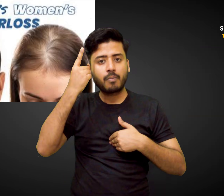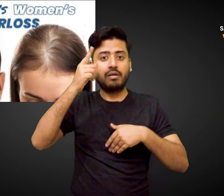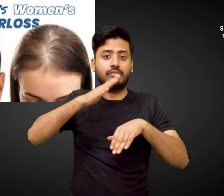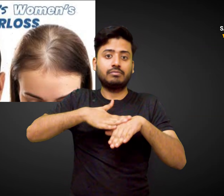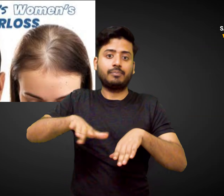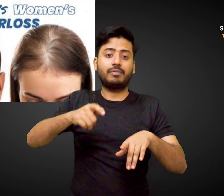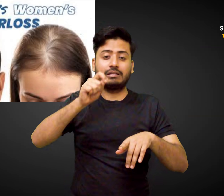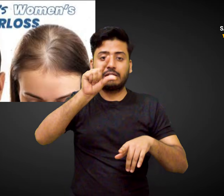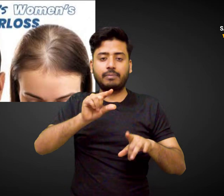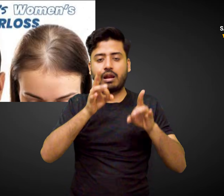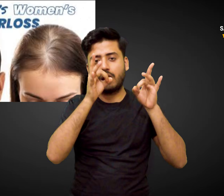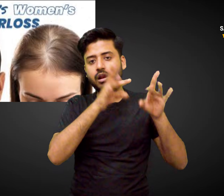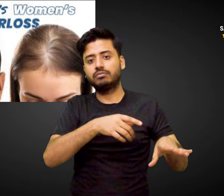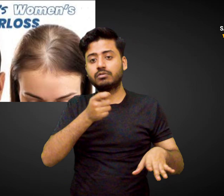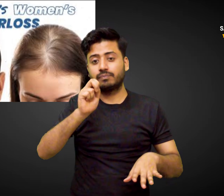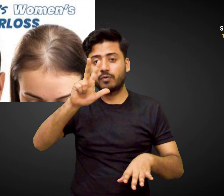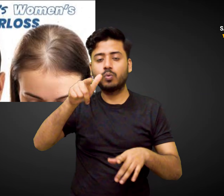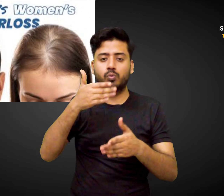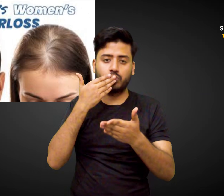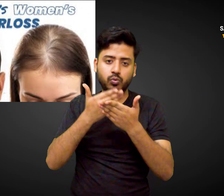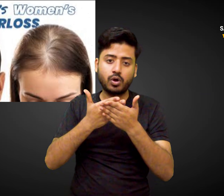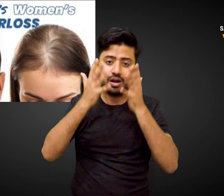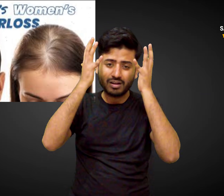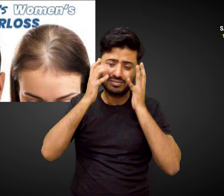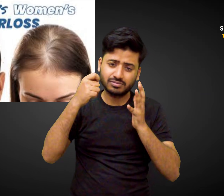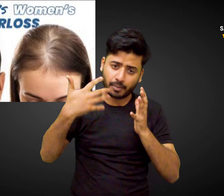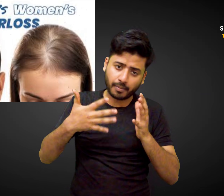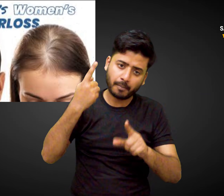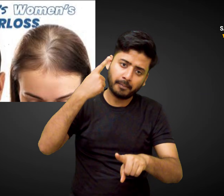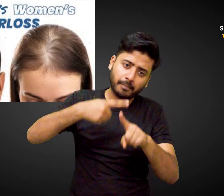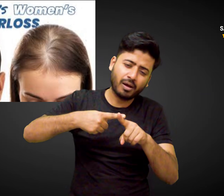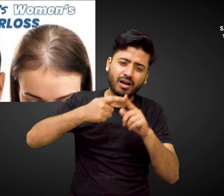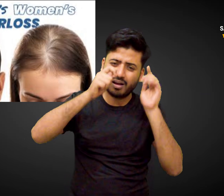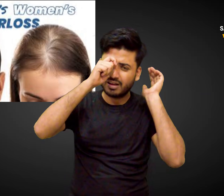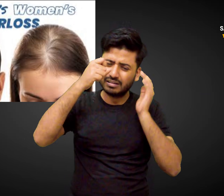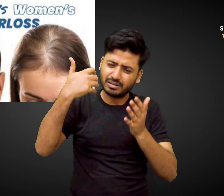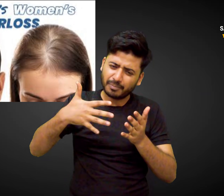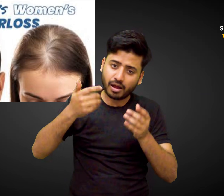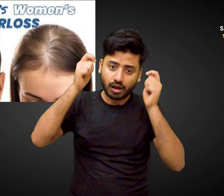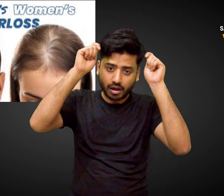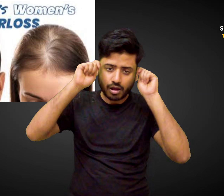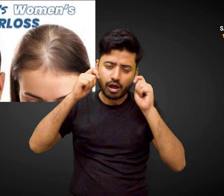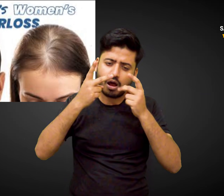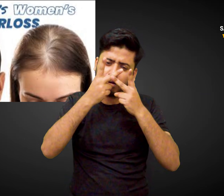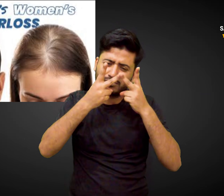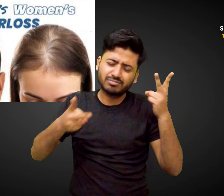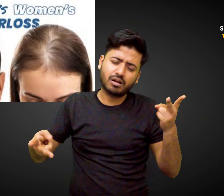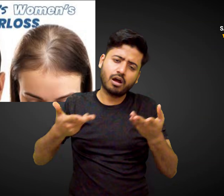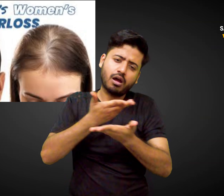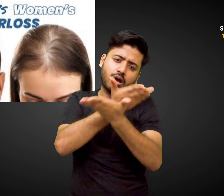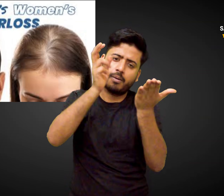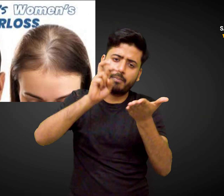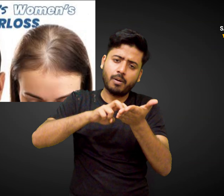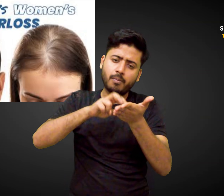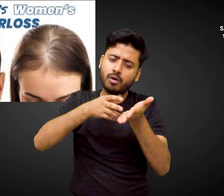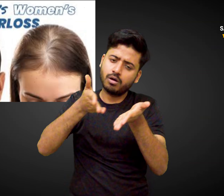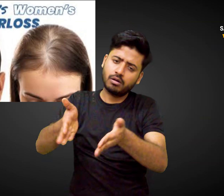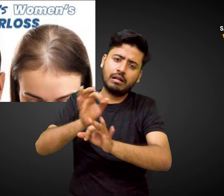on the follicles. How to style for less damage: low ponytail/braid. Use silk or satin scrunchies to hold hair in a